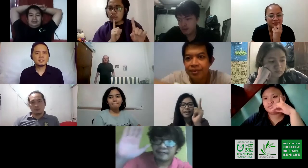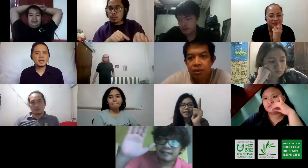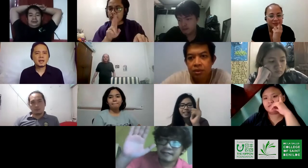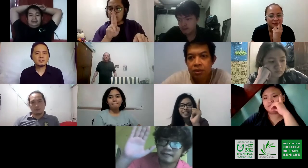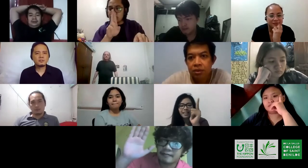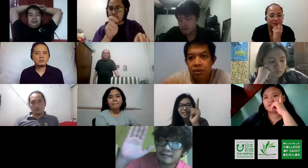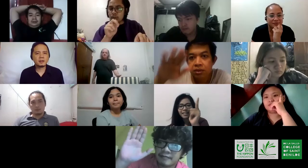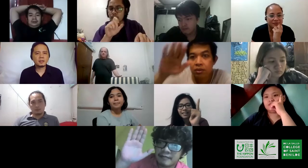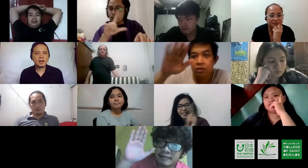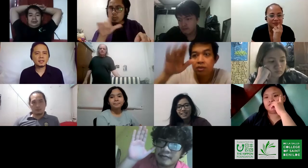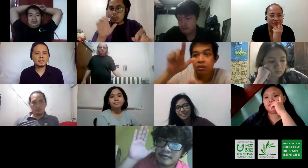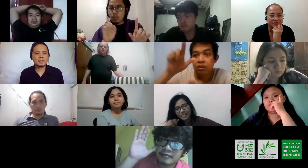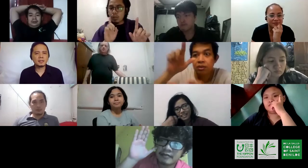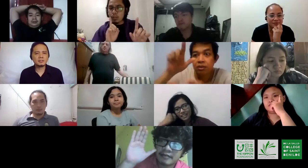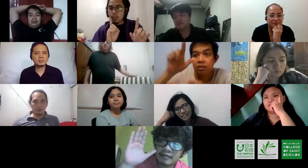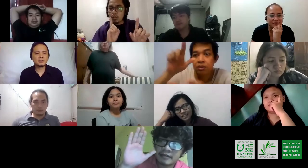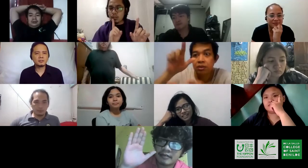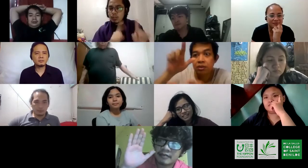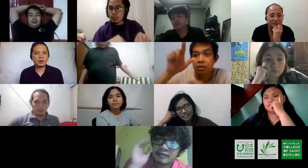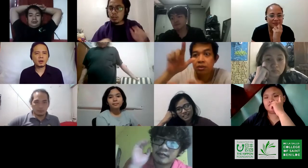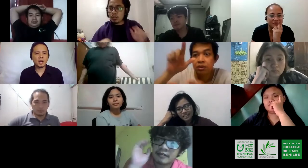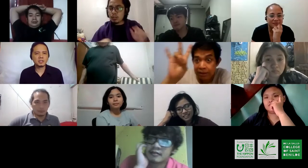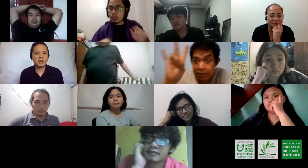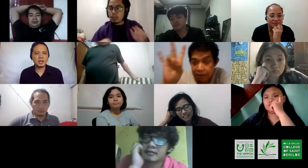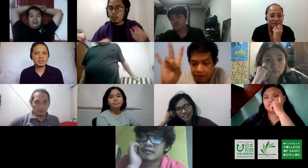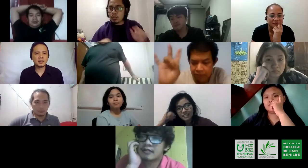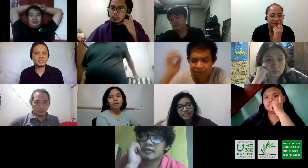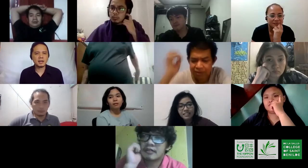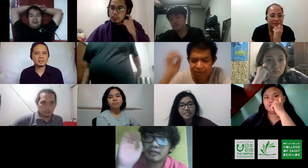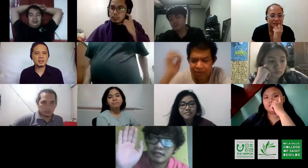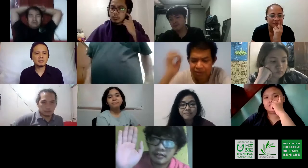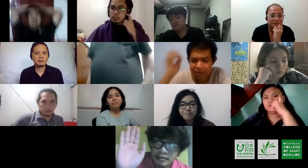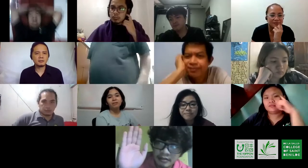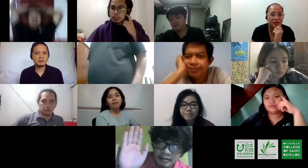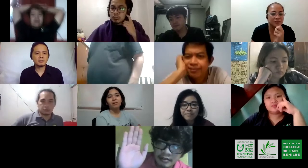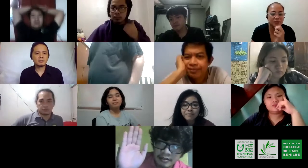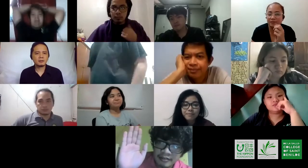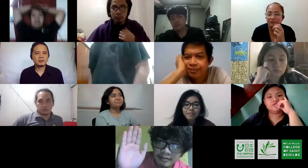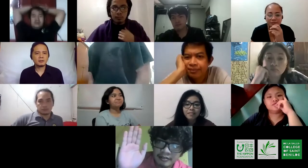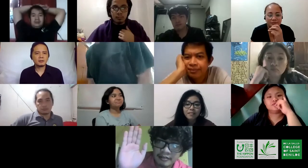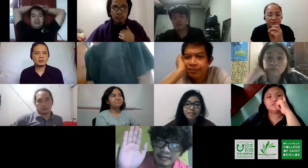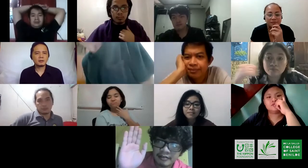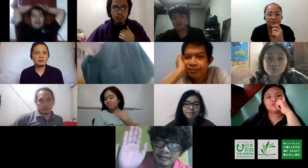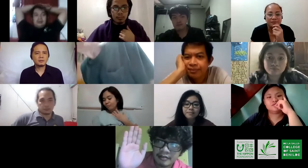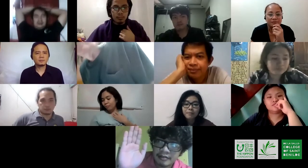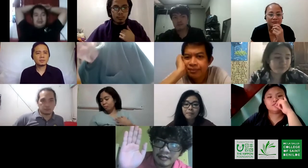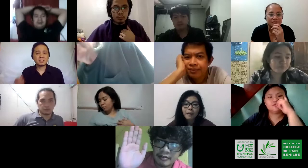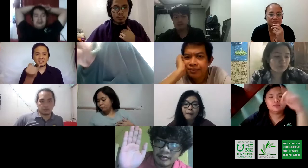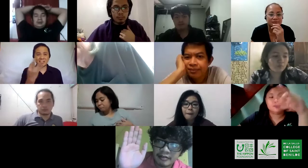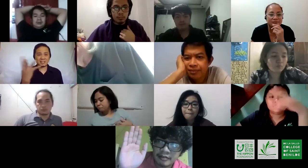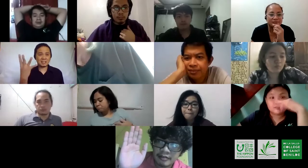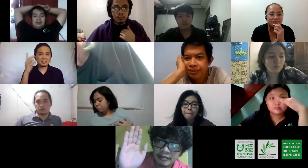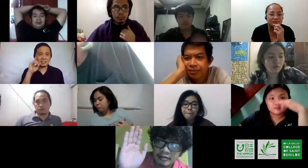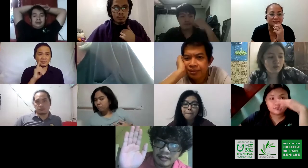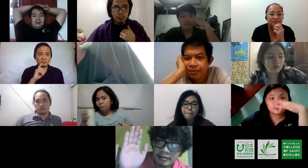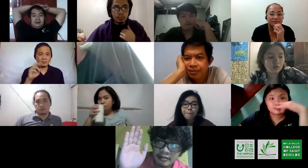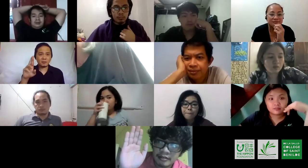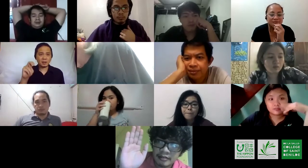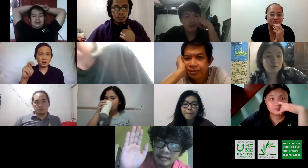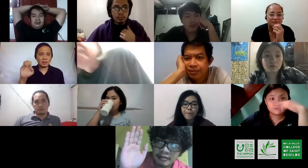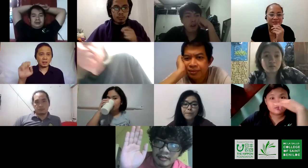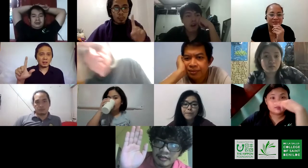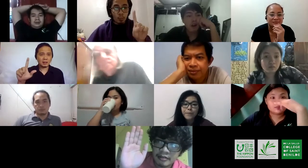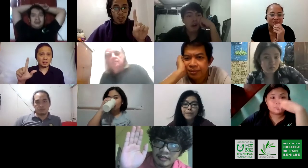So what's the answer for Rennell Island then, sir? Shaq is asking. Well, how many deaf people are there?